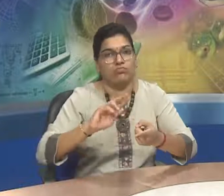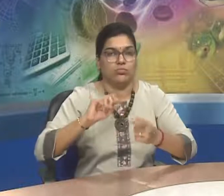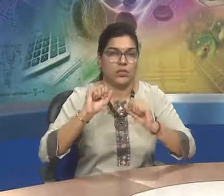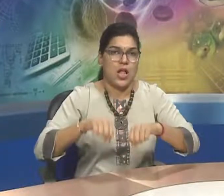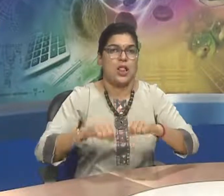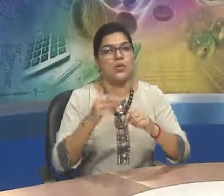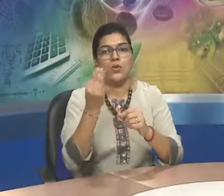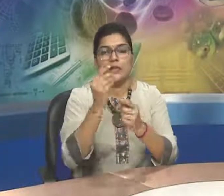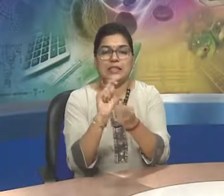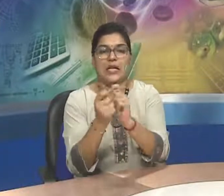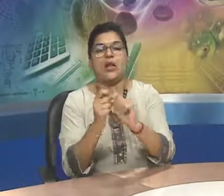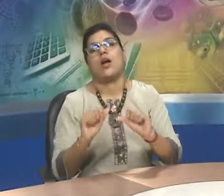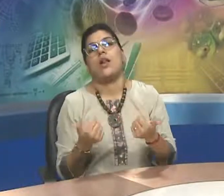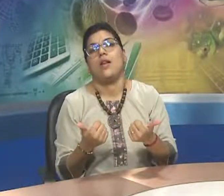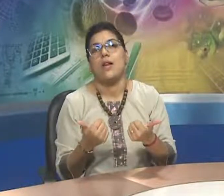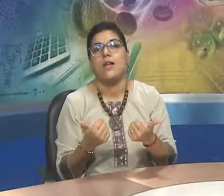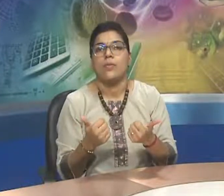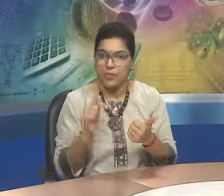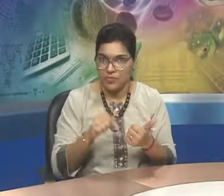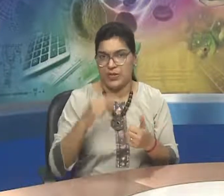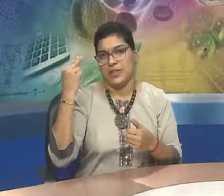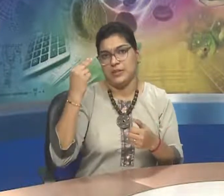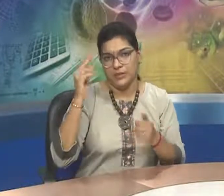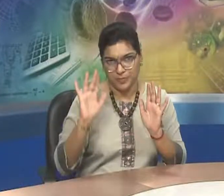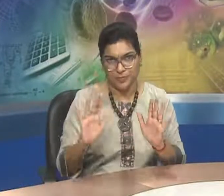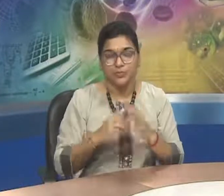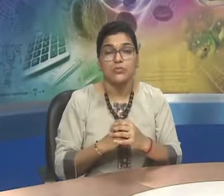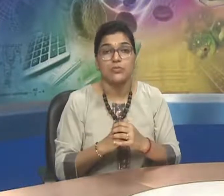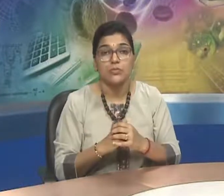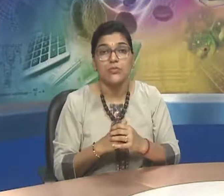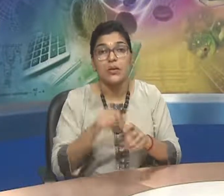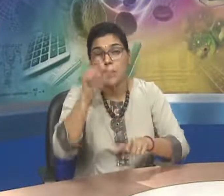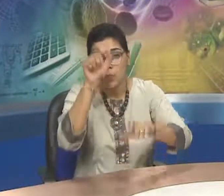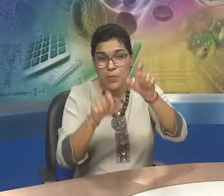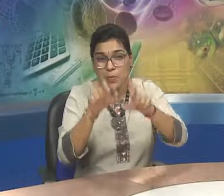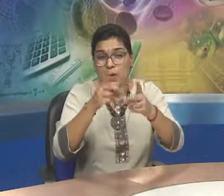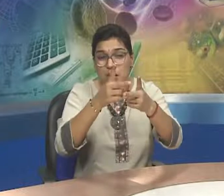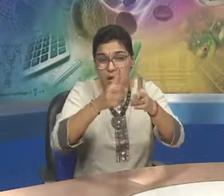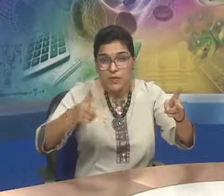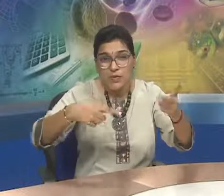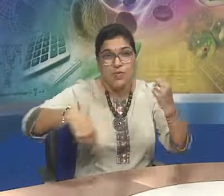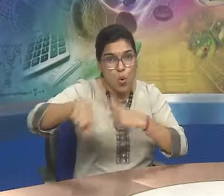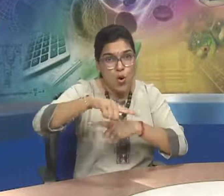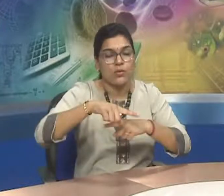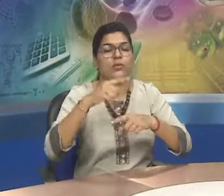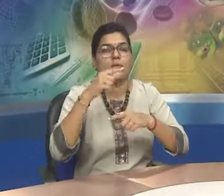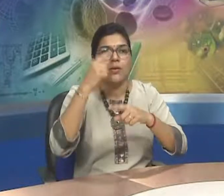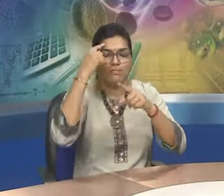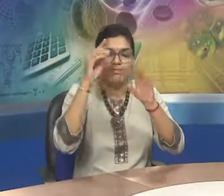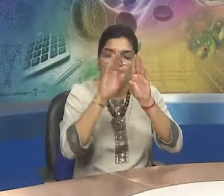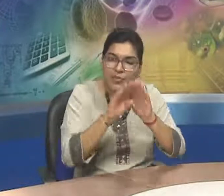but in case of emergency, in case of need, some modifications or some restrictions can be